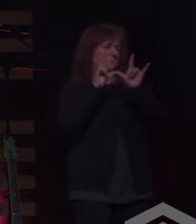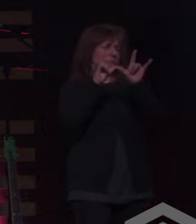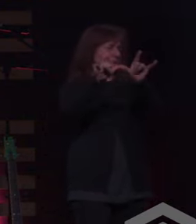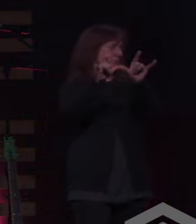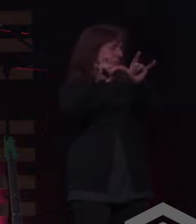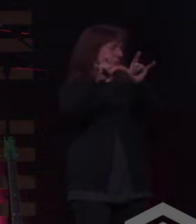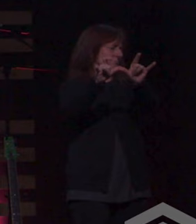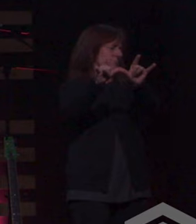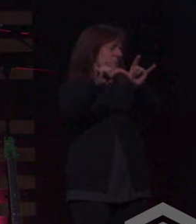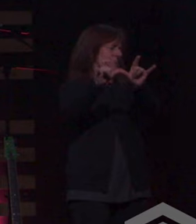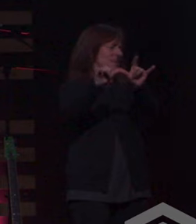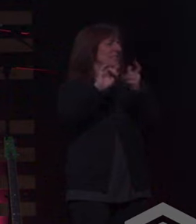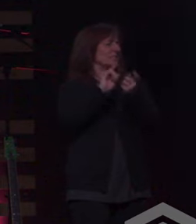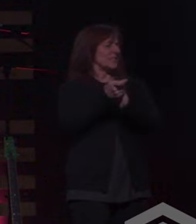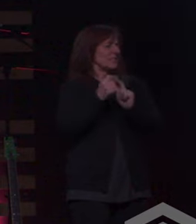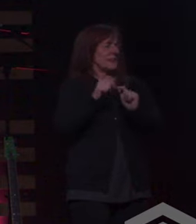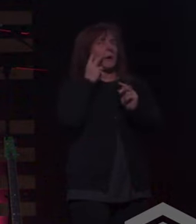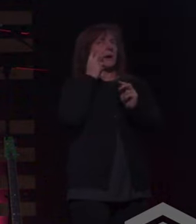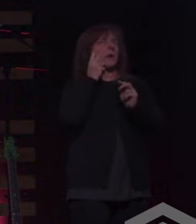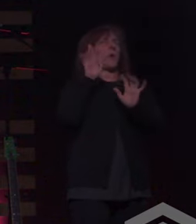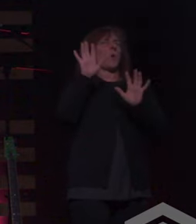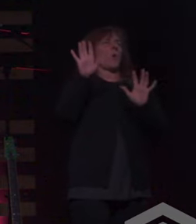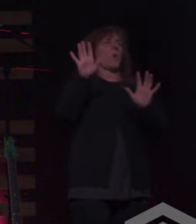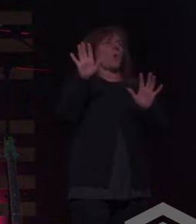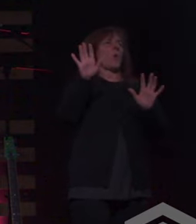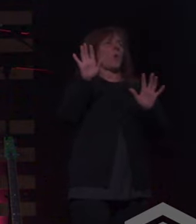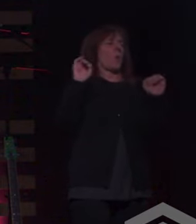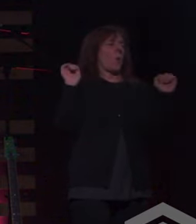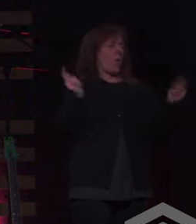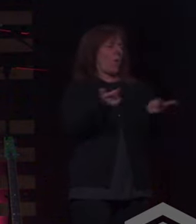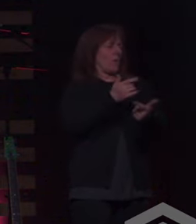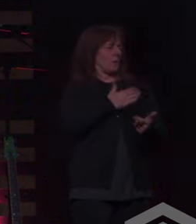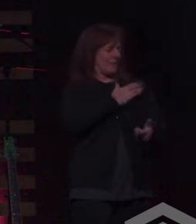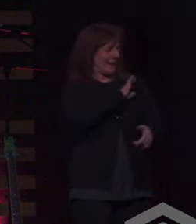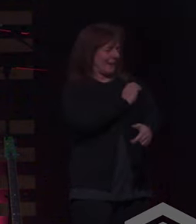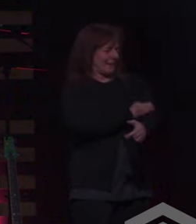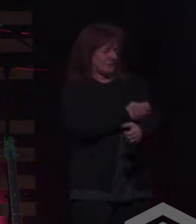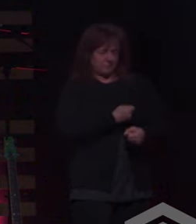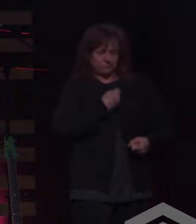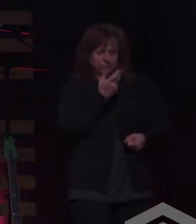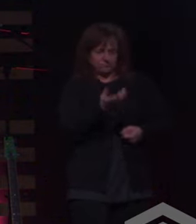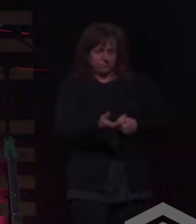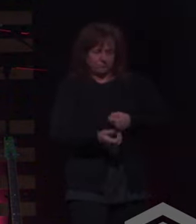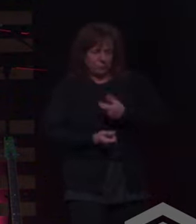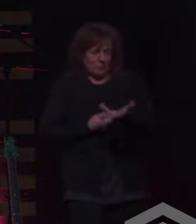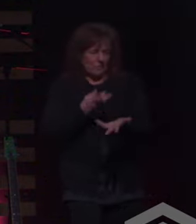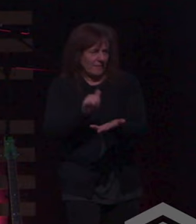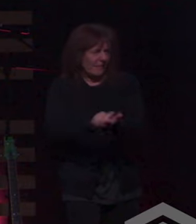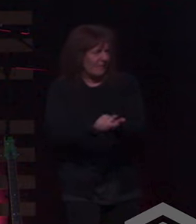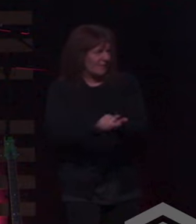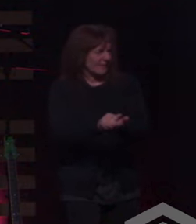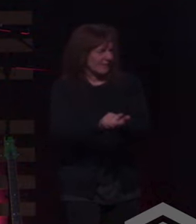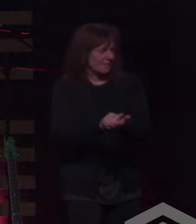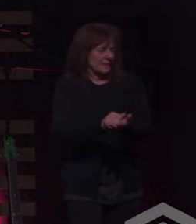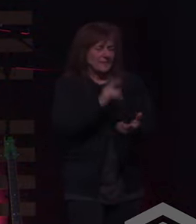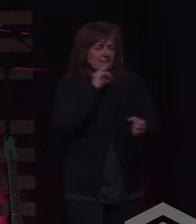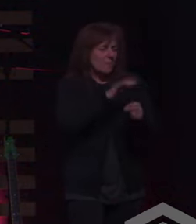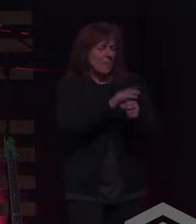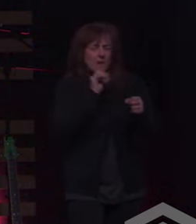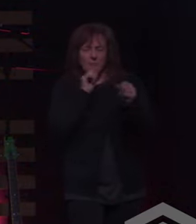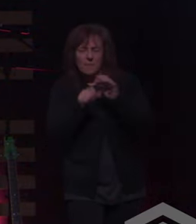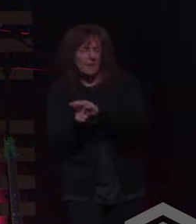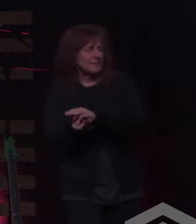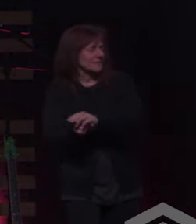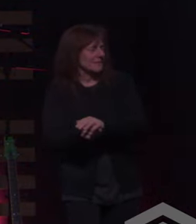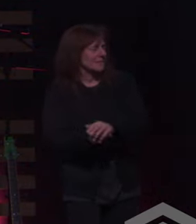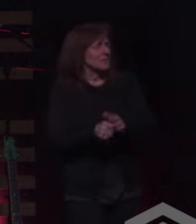it. Now it's like, hey, I'm going to pour all of my energy into this because this is the commitment that I've made. And God holds it in